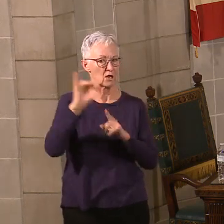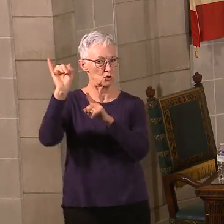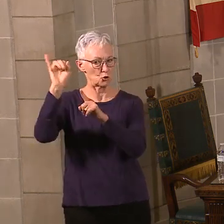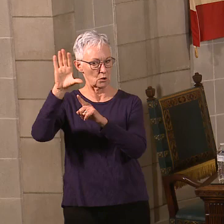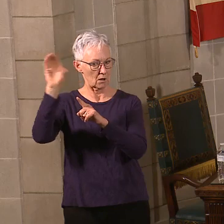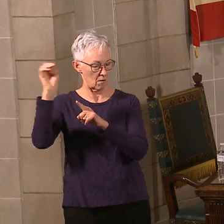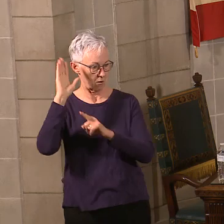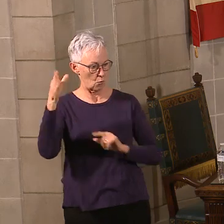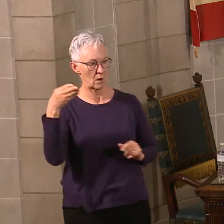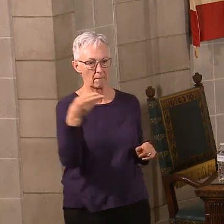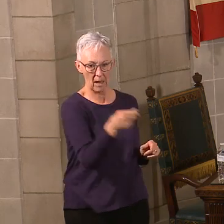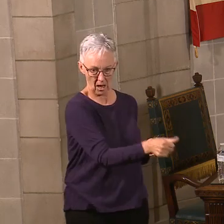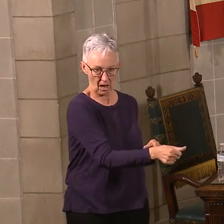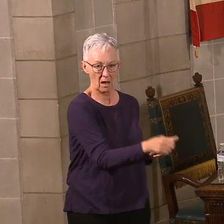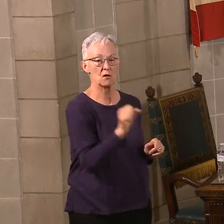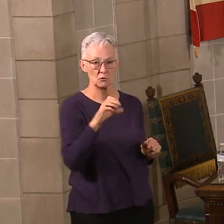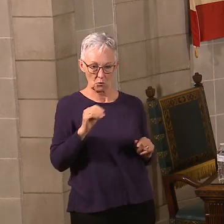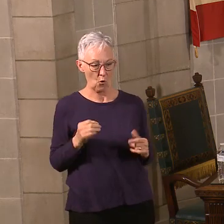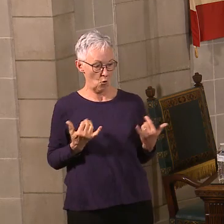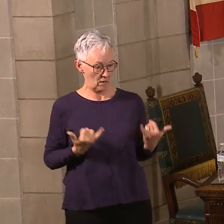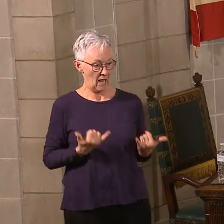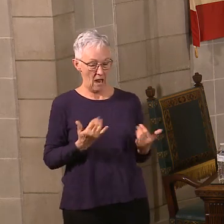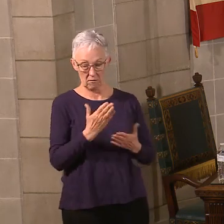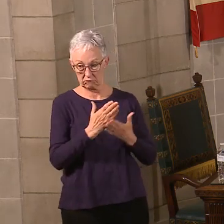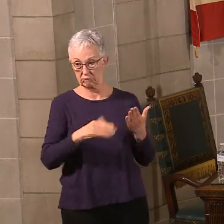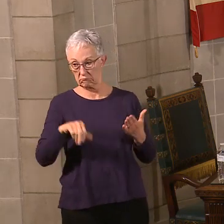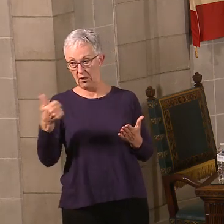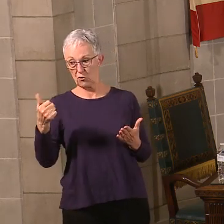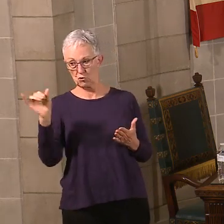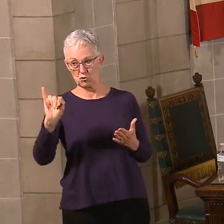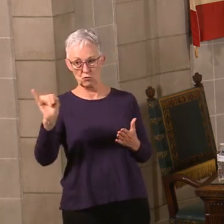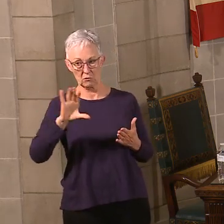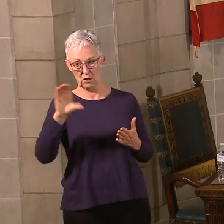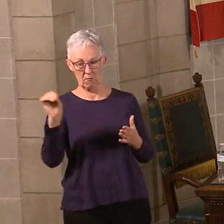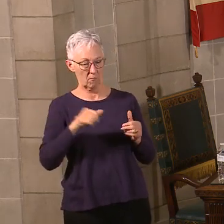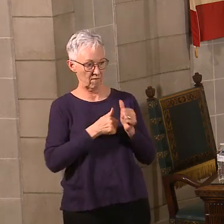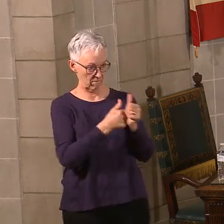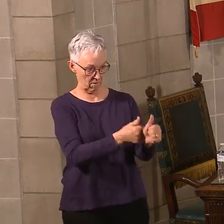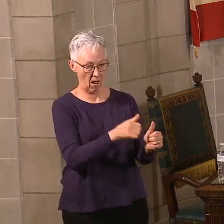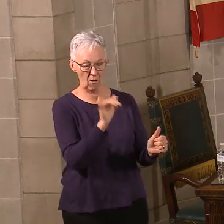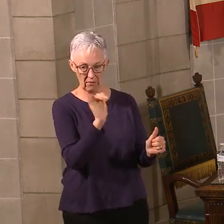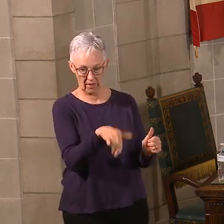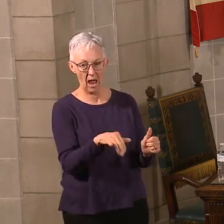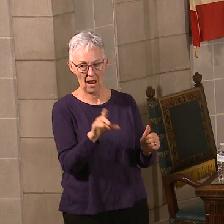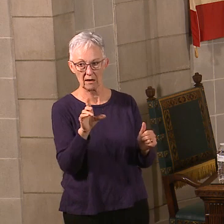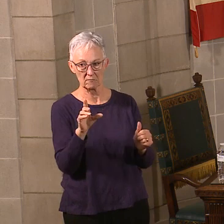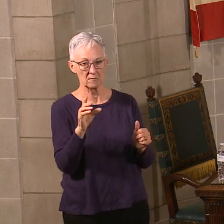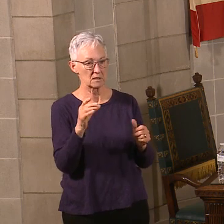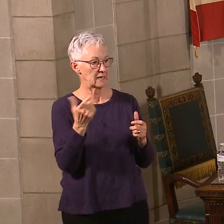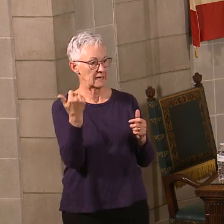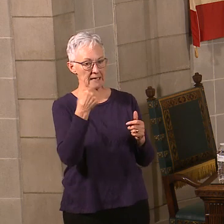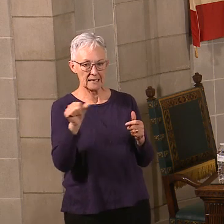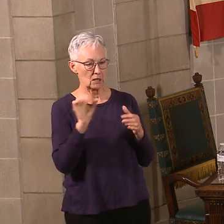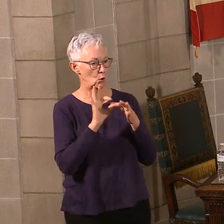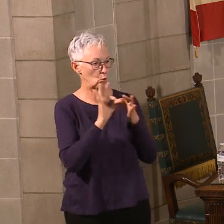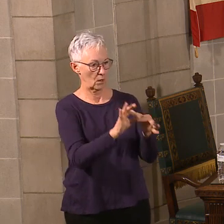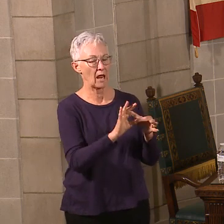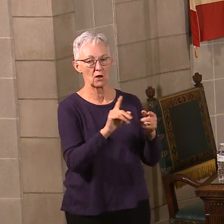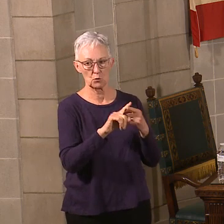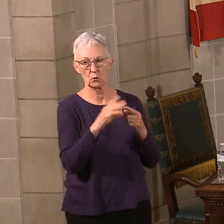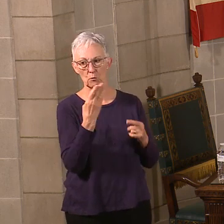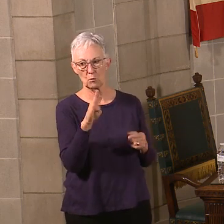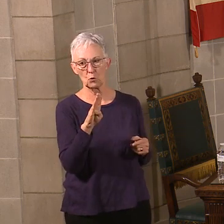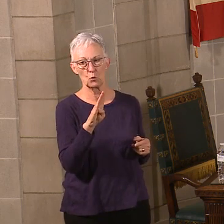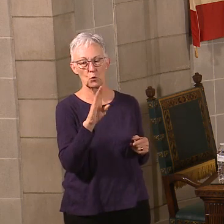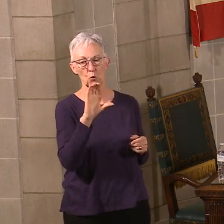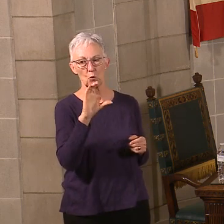testing, everything going along with coronavirus will not cost you any money. That will be covered by your insurance 100%. So again, Blue Cross Blue Shield being a national